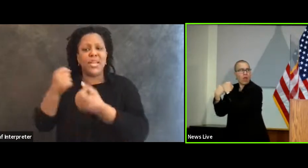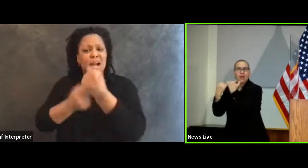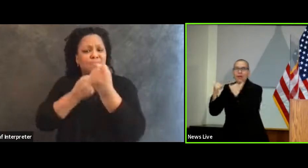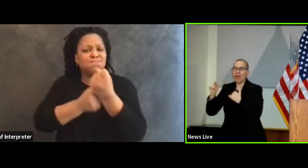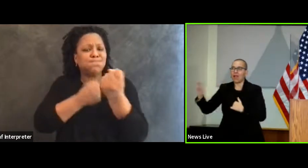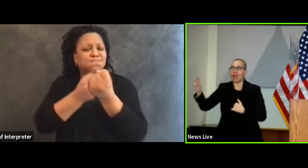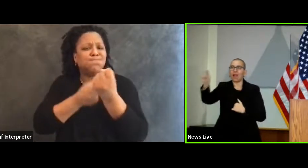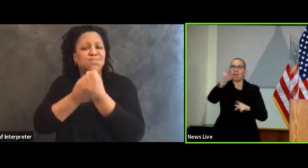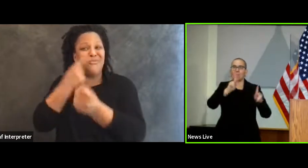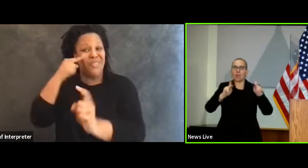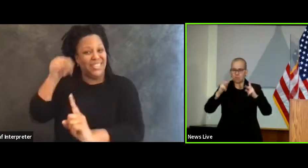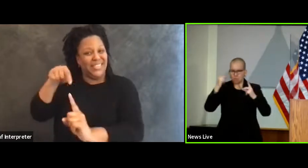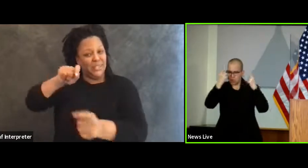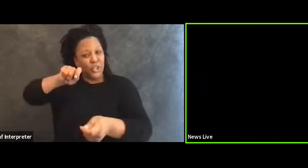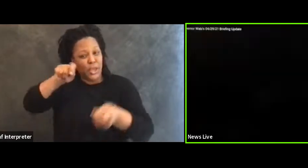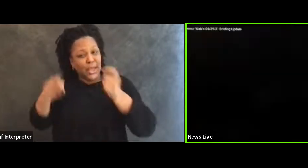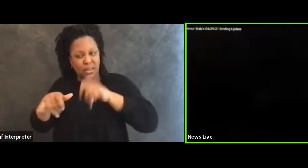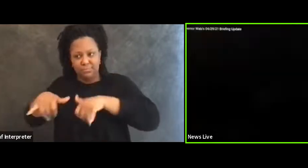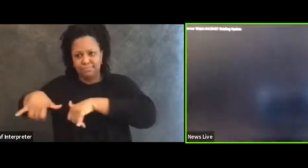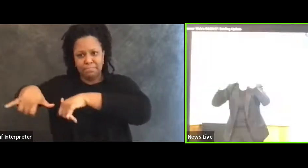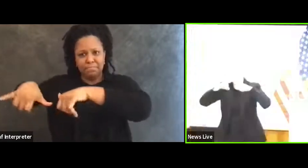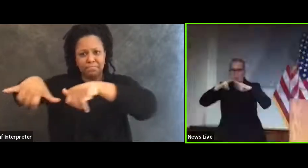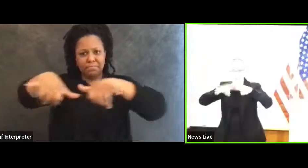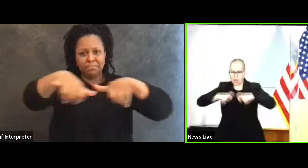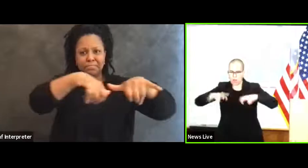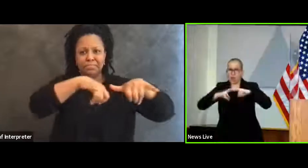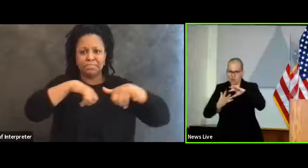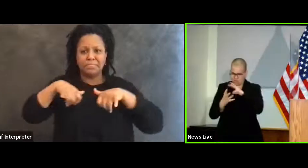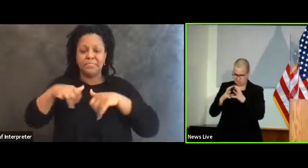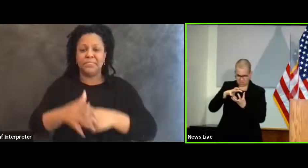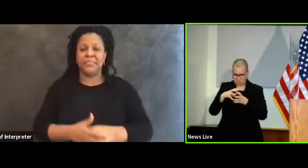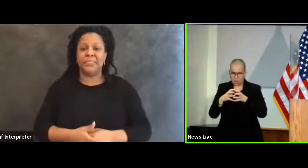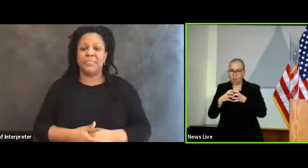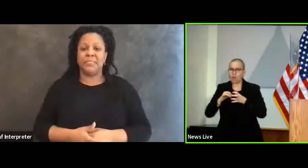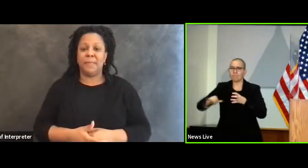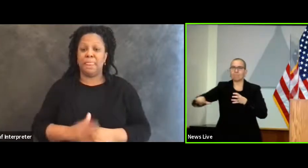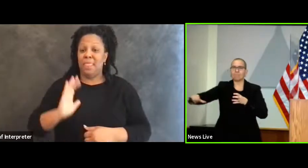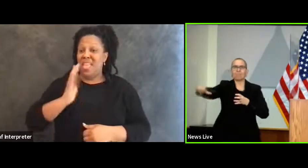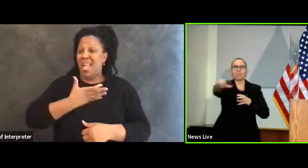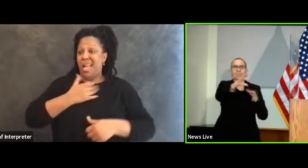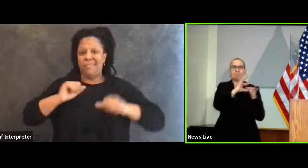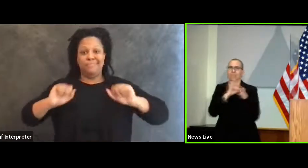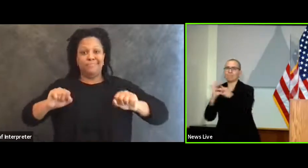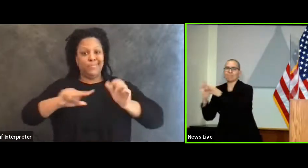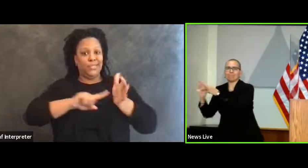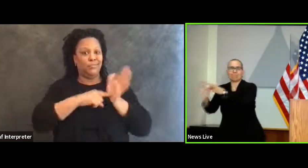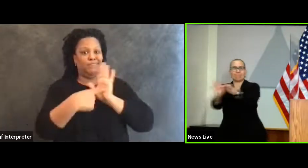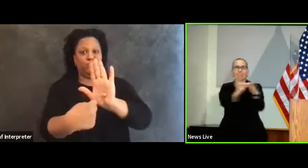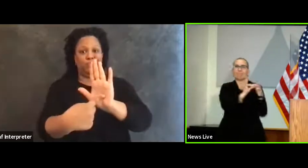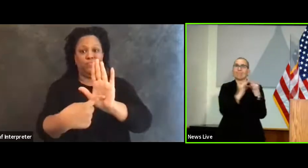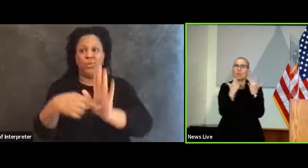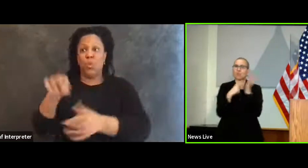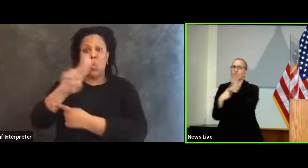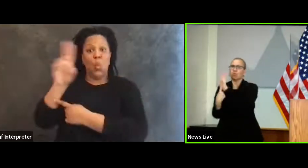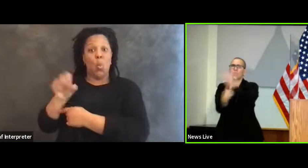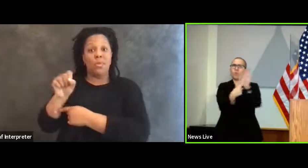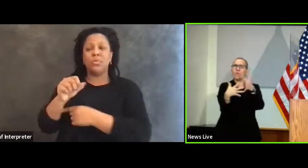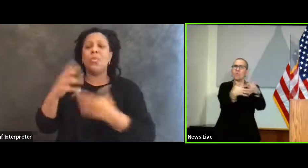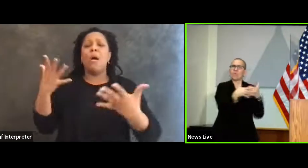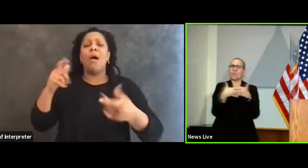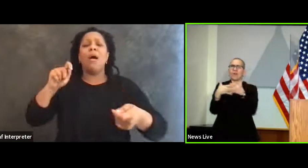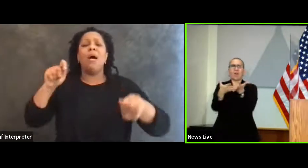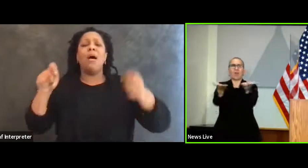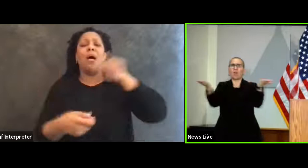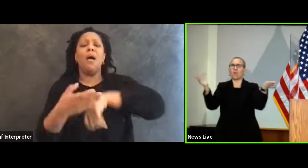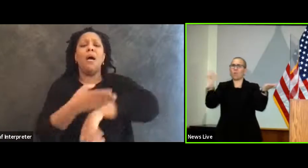have and the potential that we have to show the rest of the country where potential change can come, where we can bring folks together